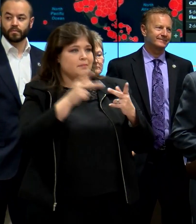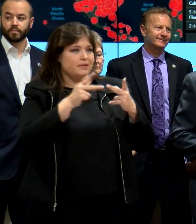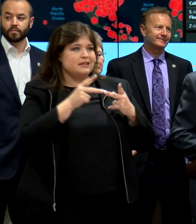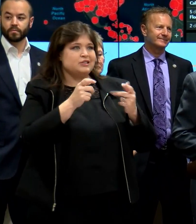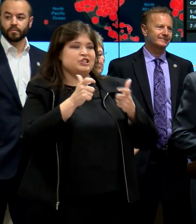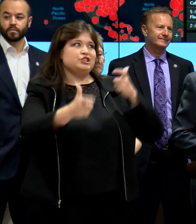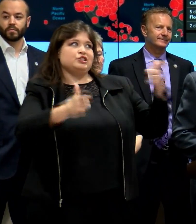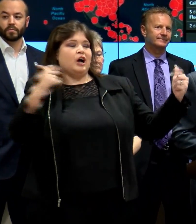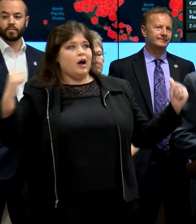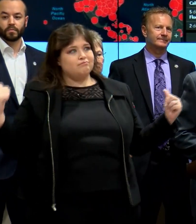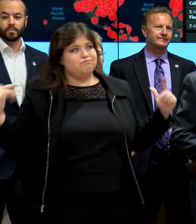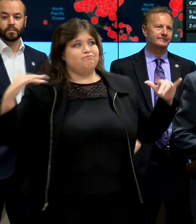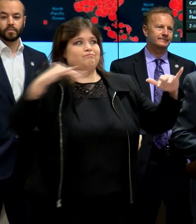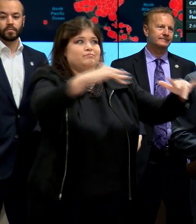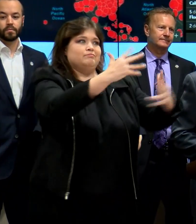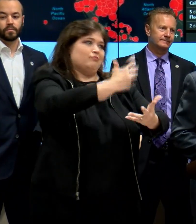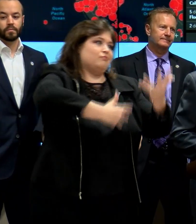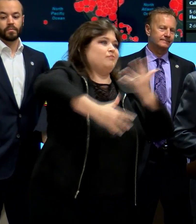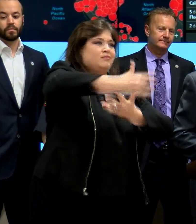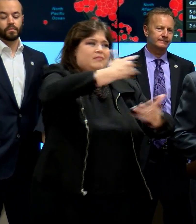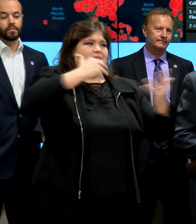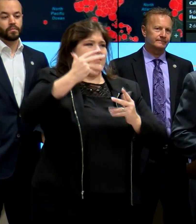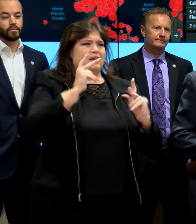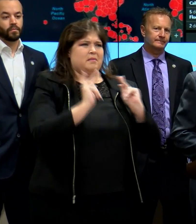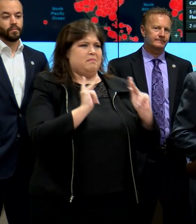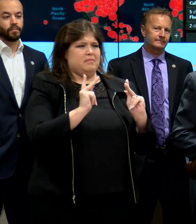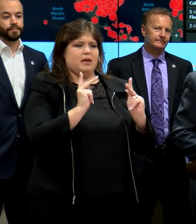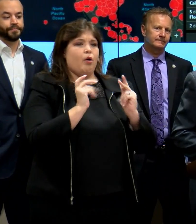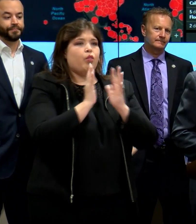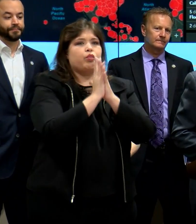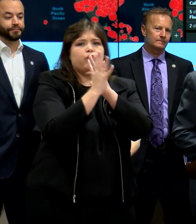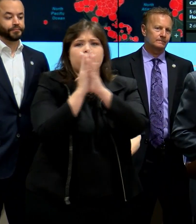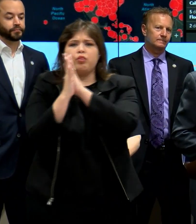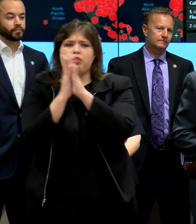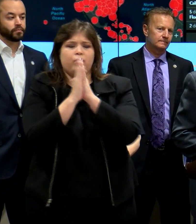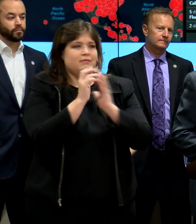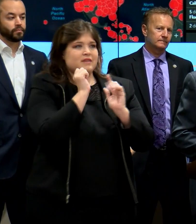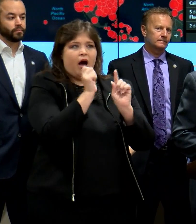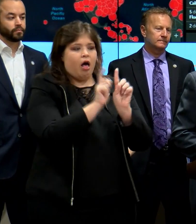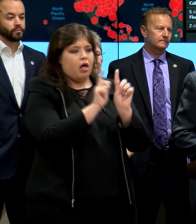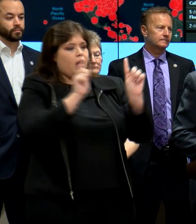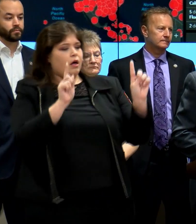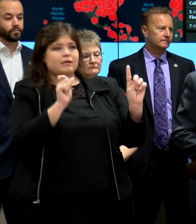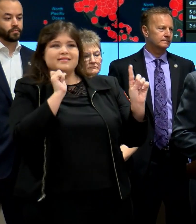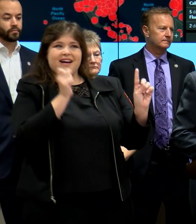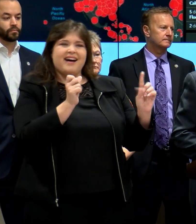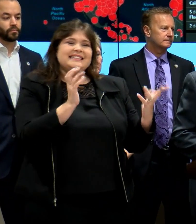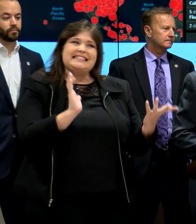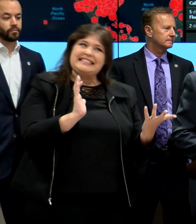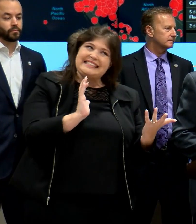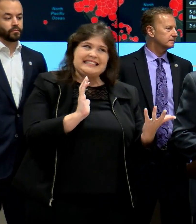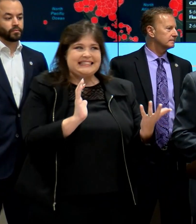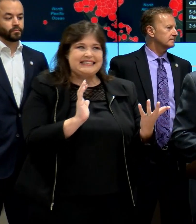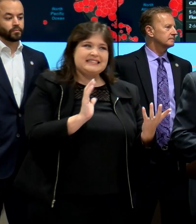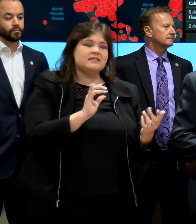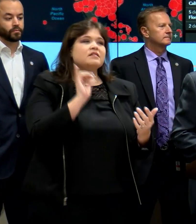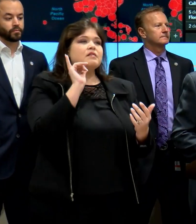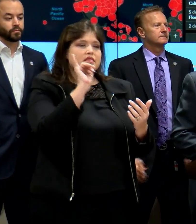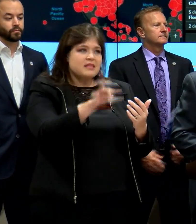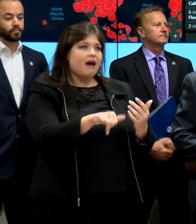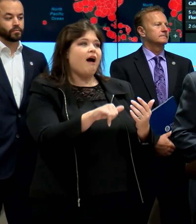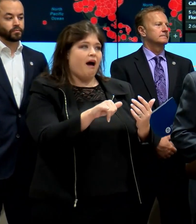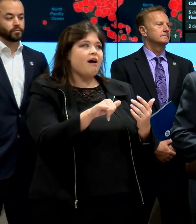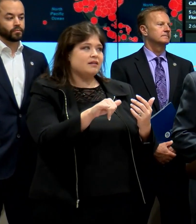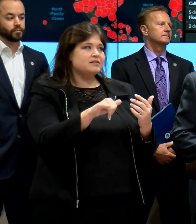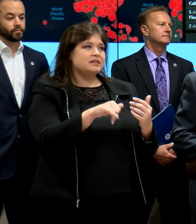huge crowds and people were not respecting social distancing. And that's an important part of this situation.